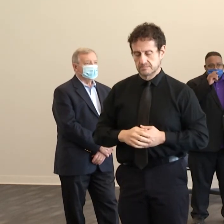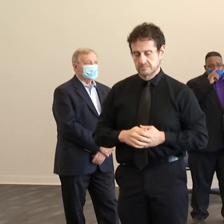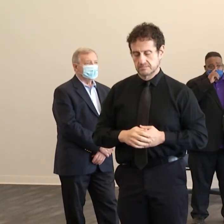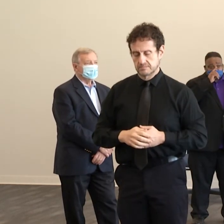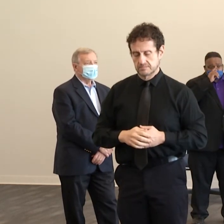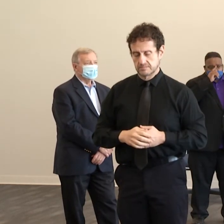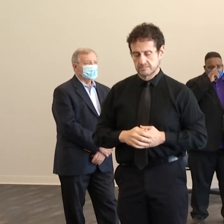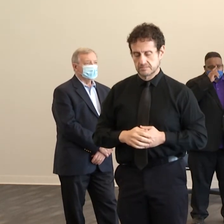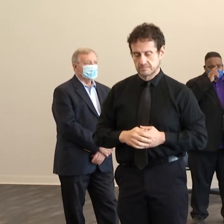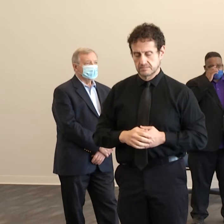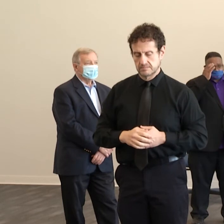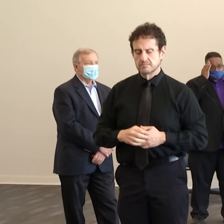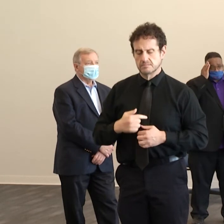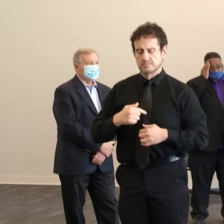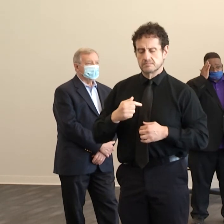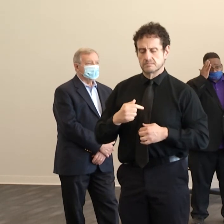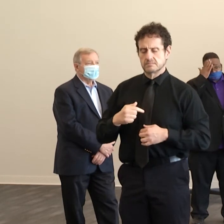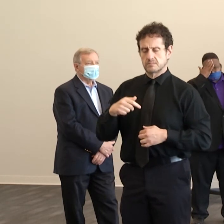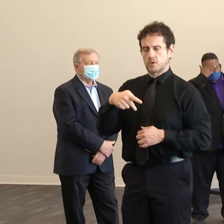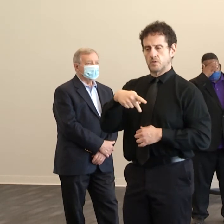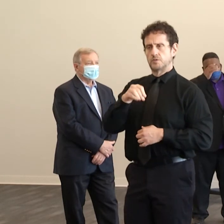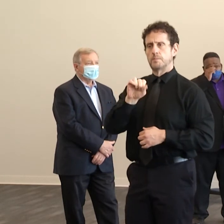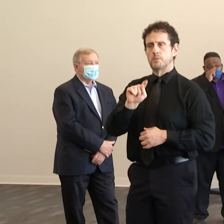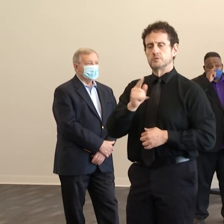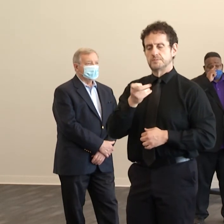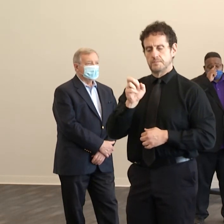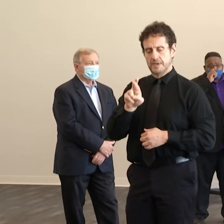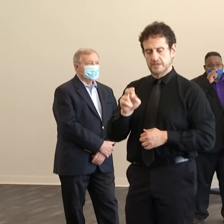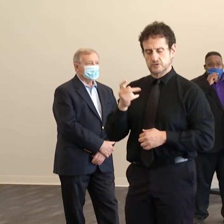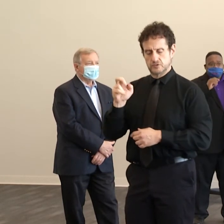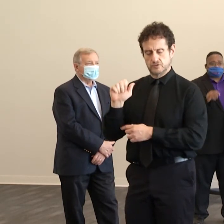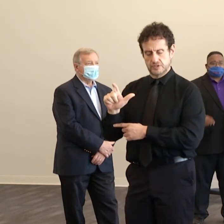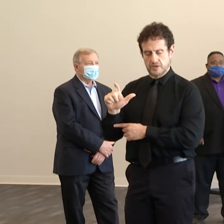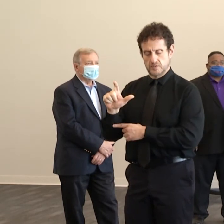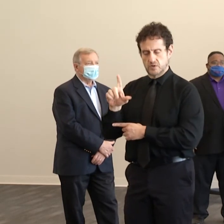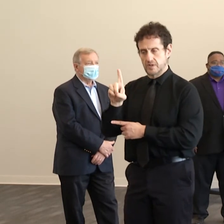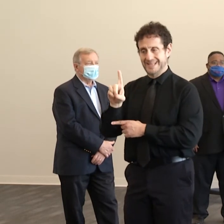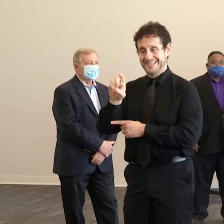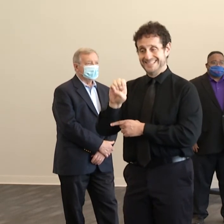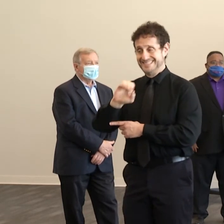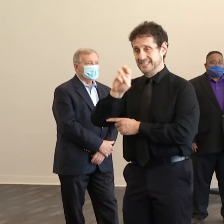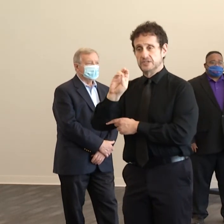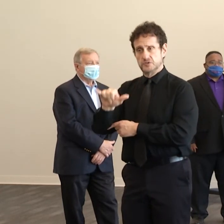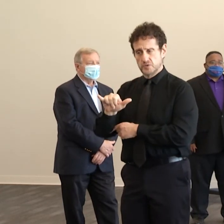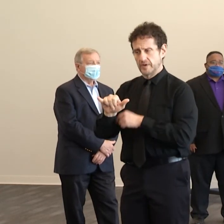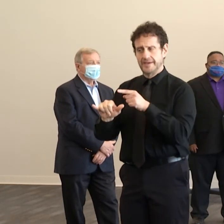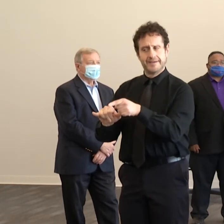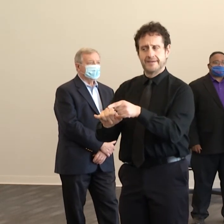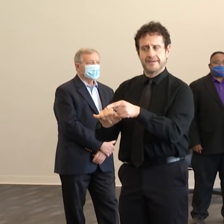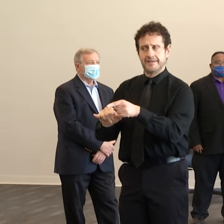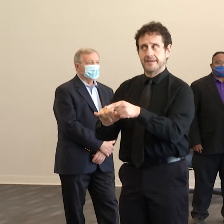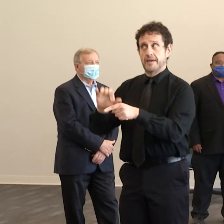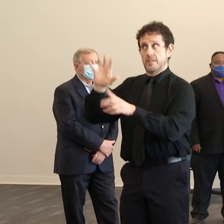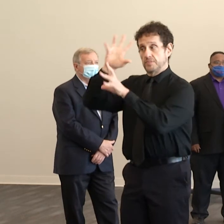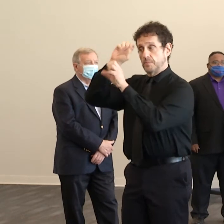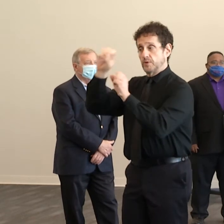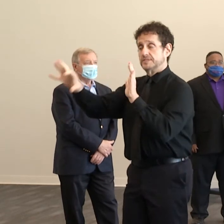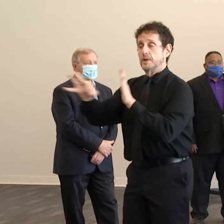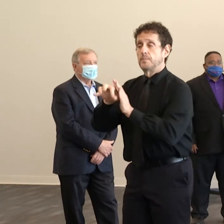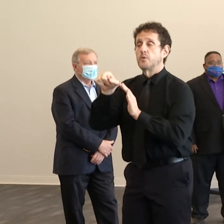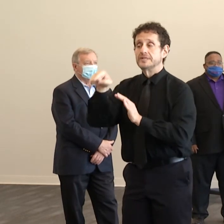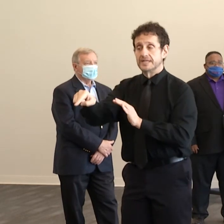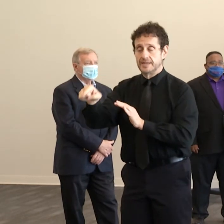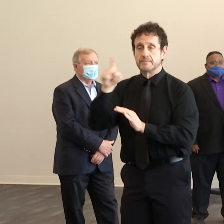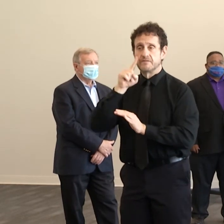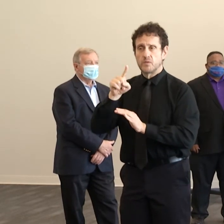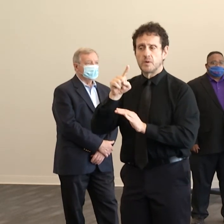Postmaster General Roy. He's not a political appointee. He's a political